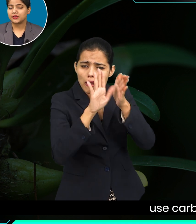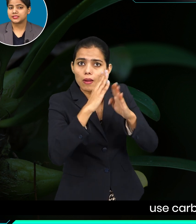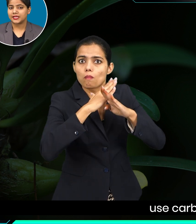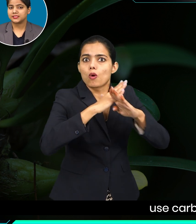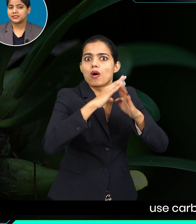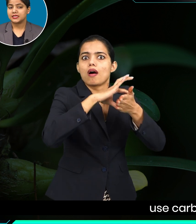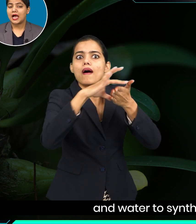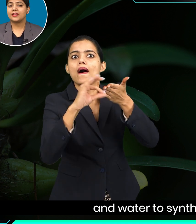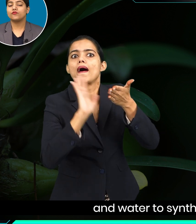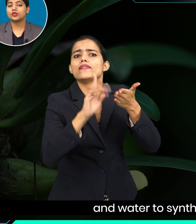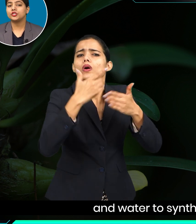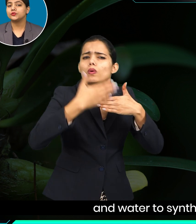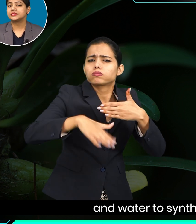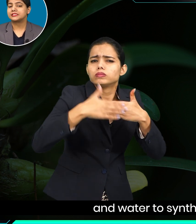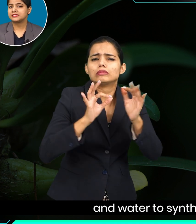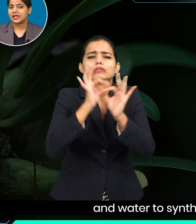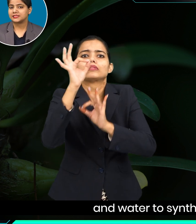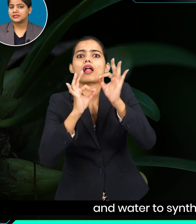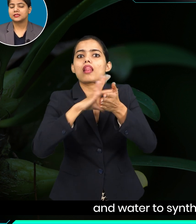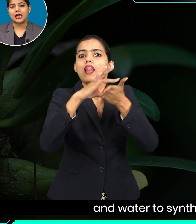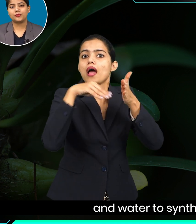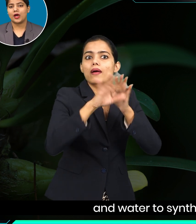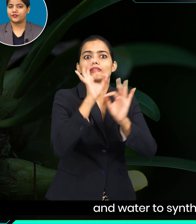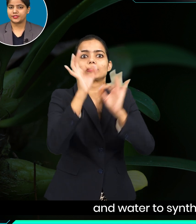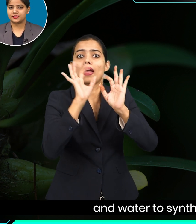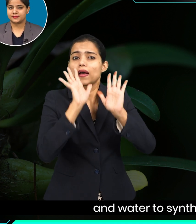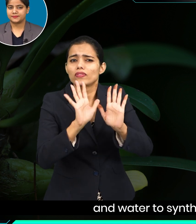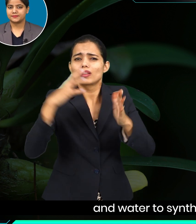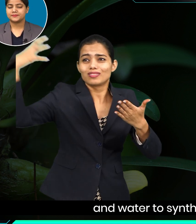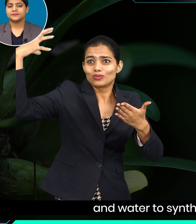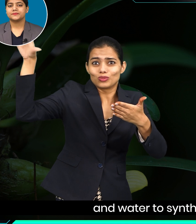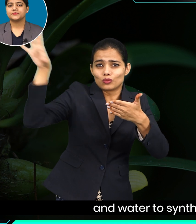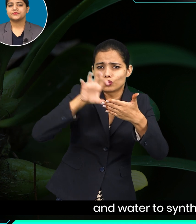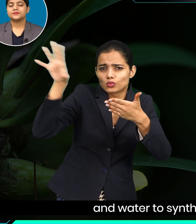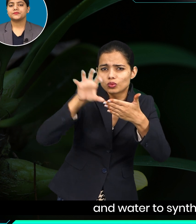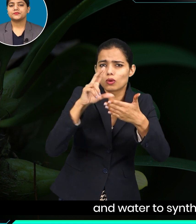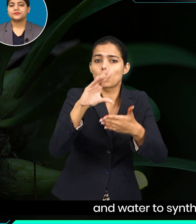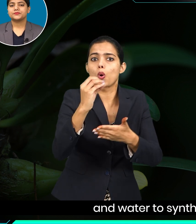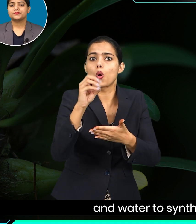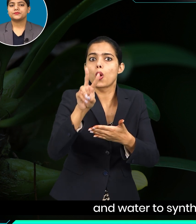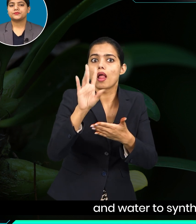carbon dioxide and water to synthesize carbohydrates.